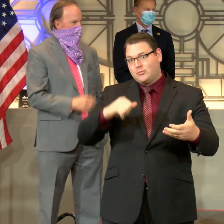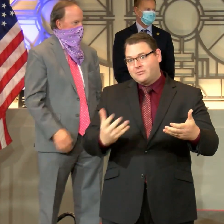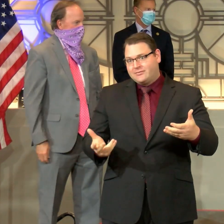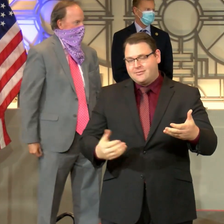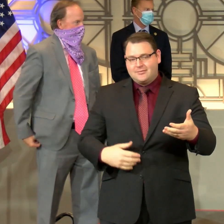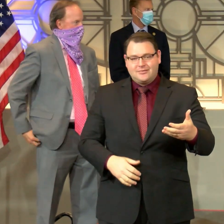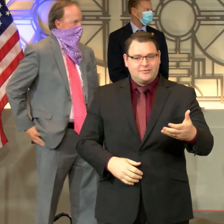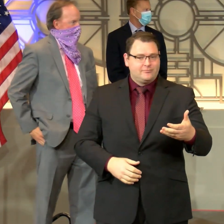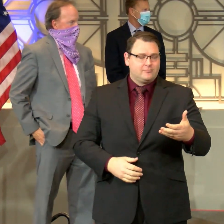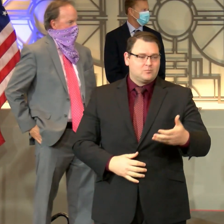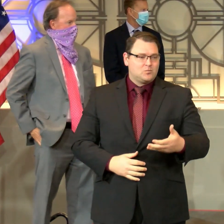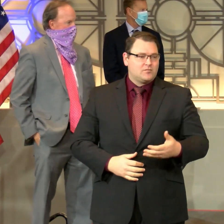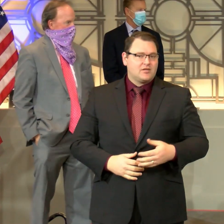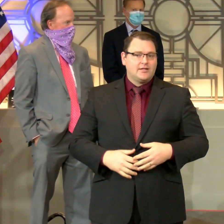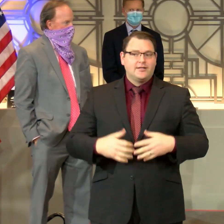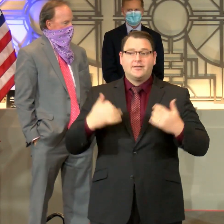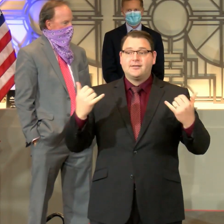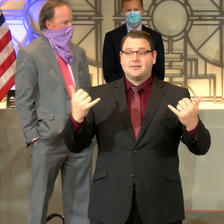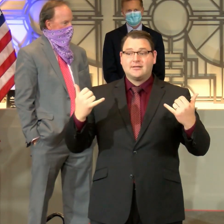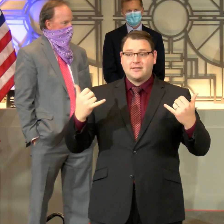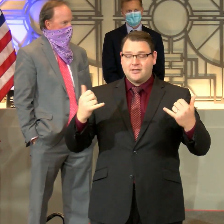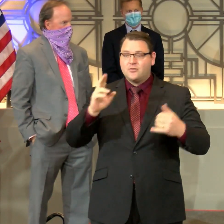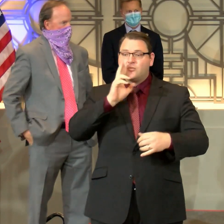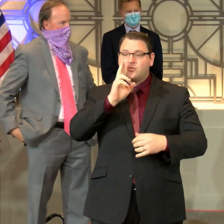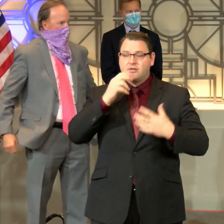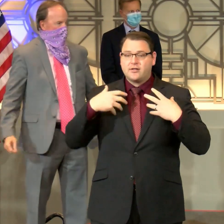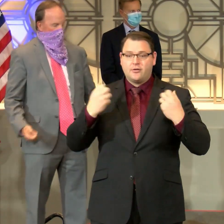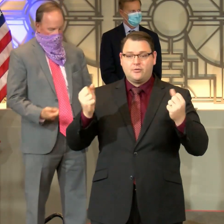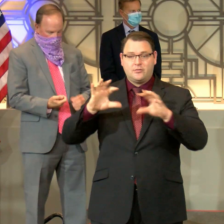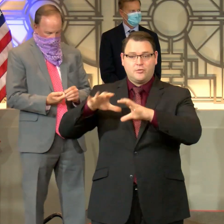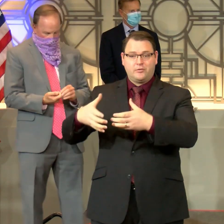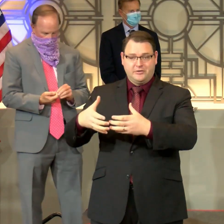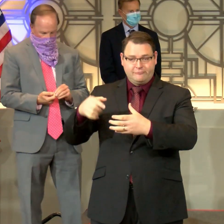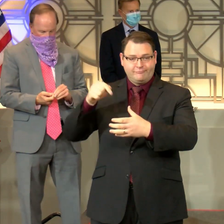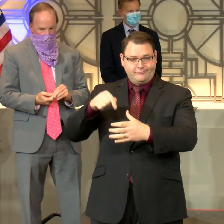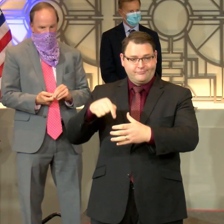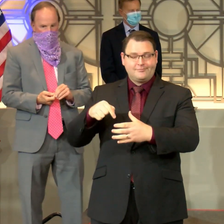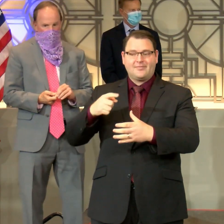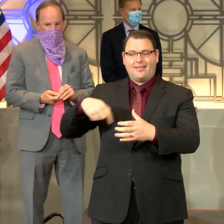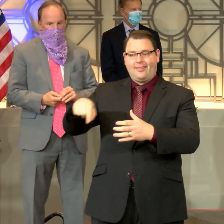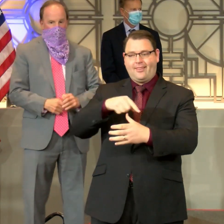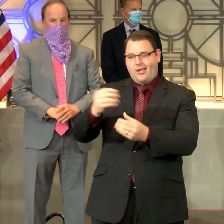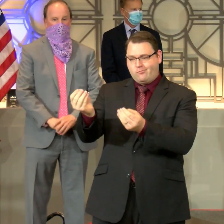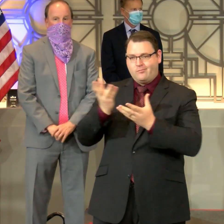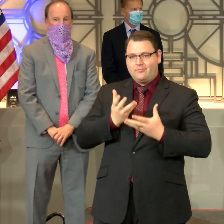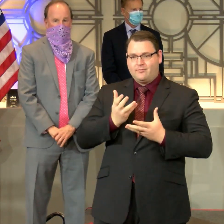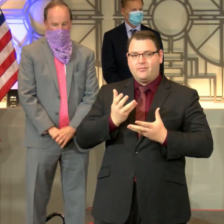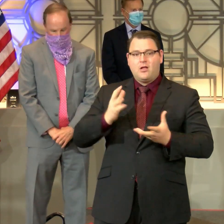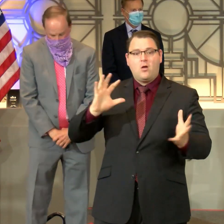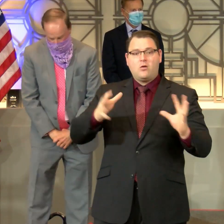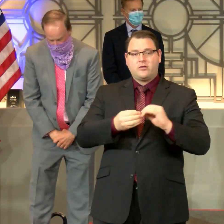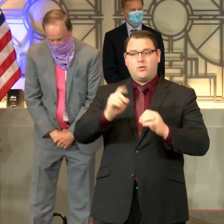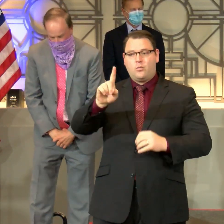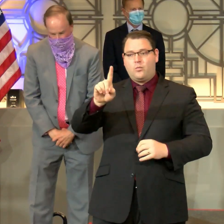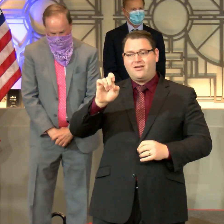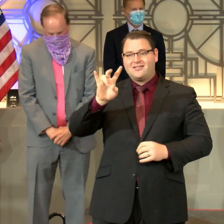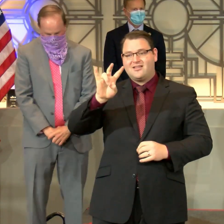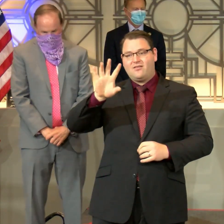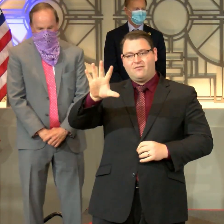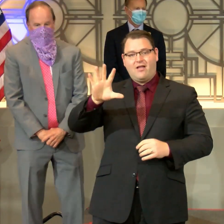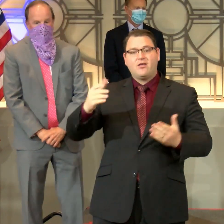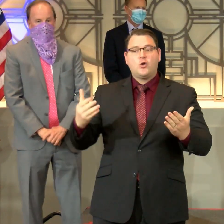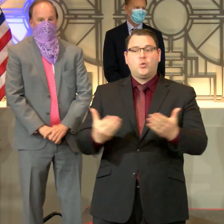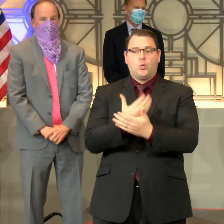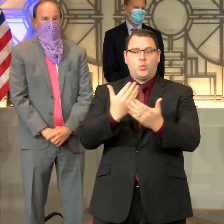Look, today the Houston Health Department is reporting 175 new cases